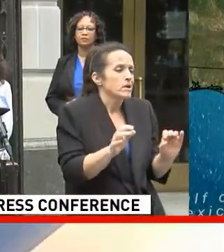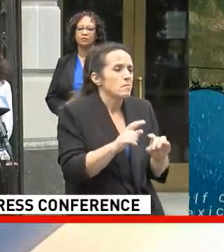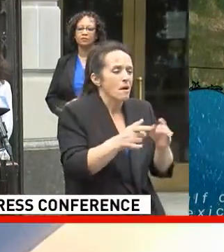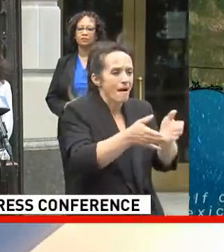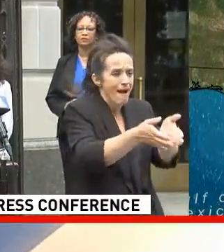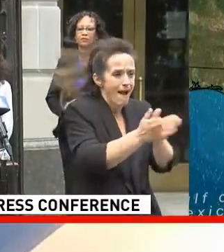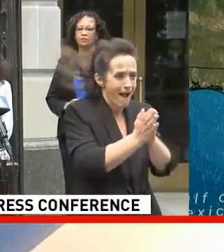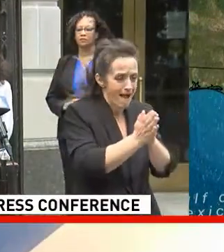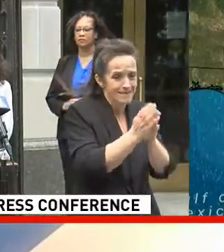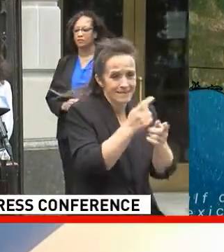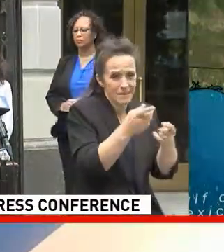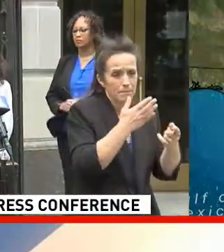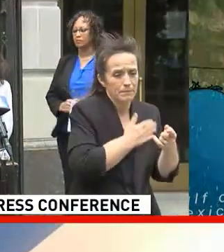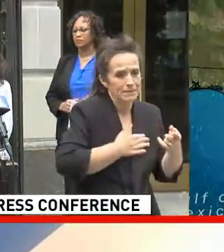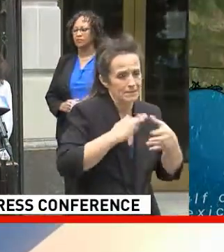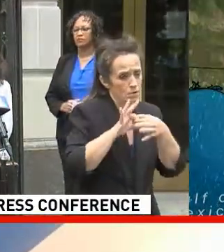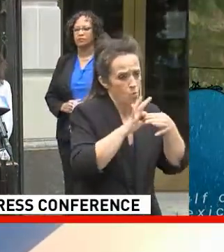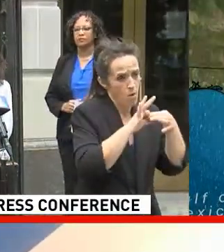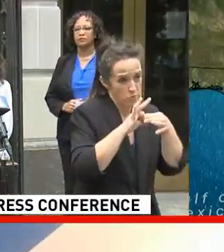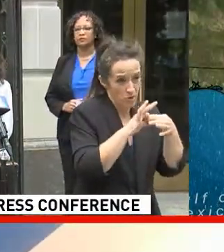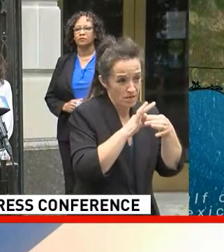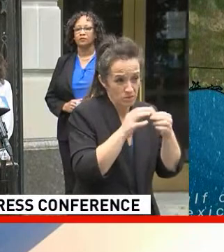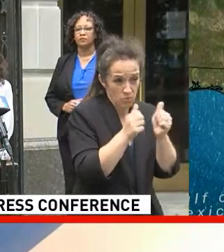citizens' cooperation on this.